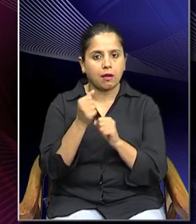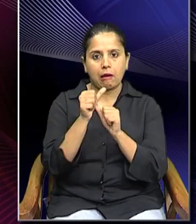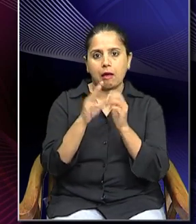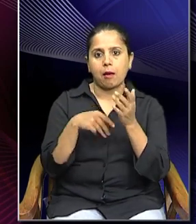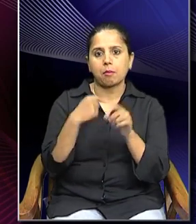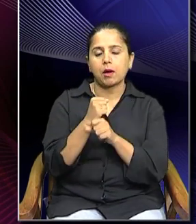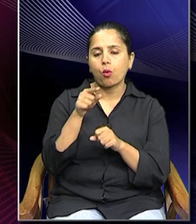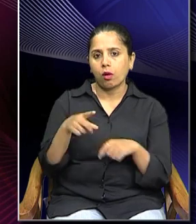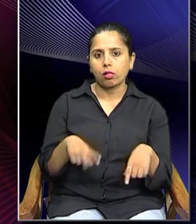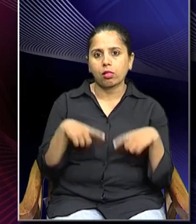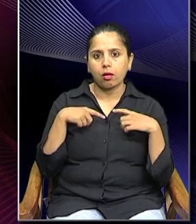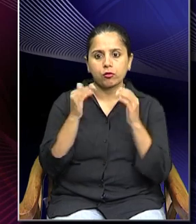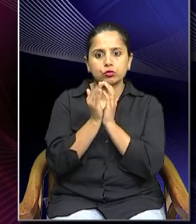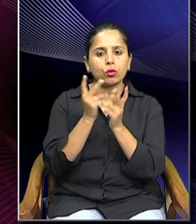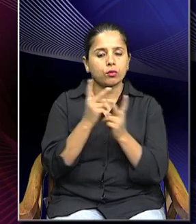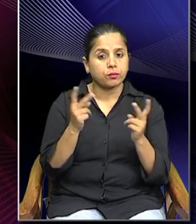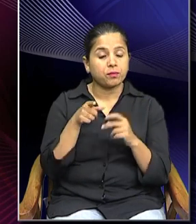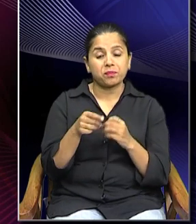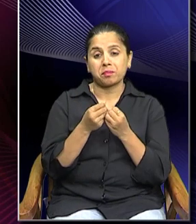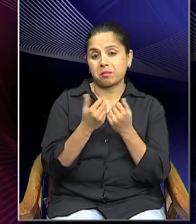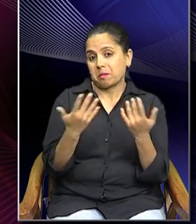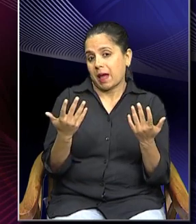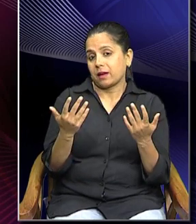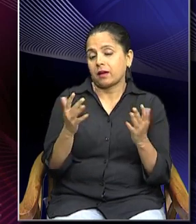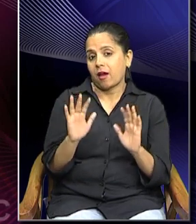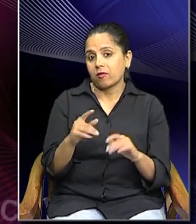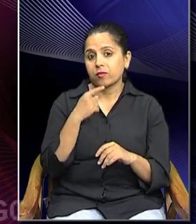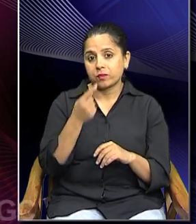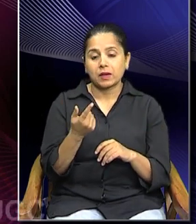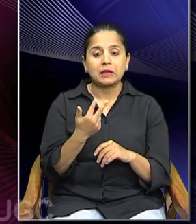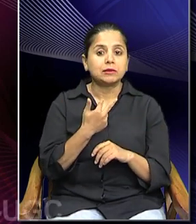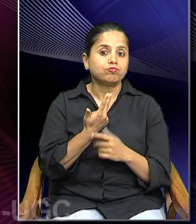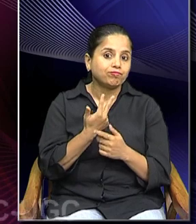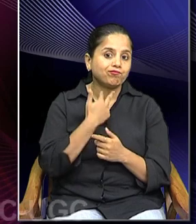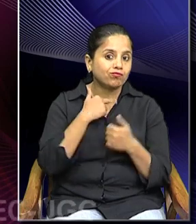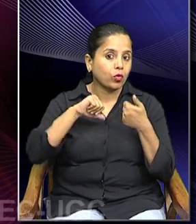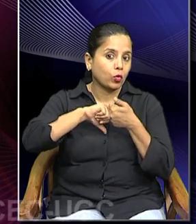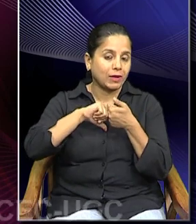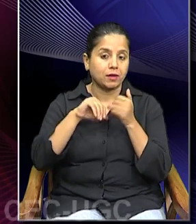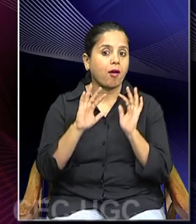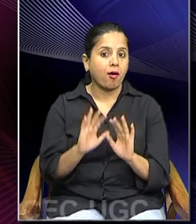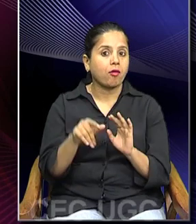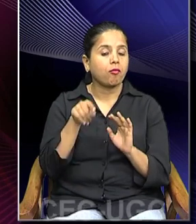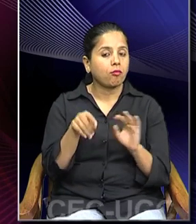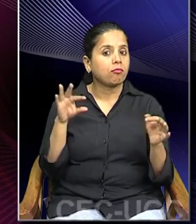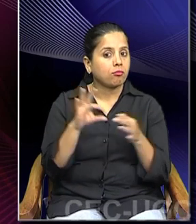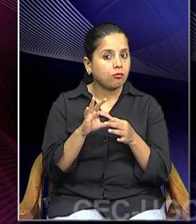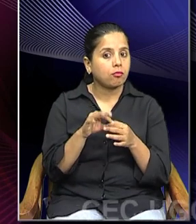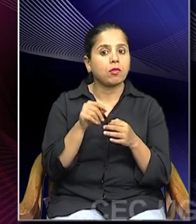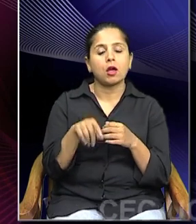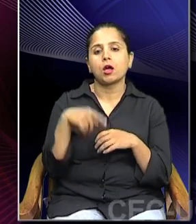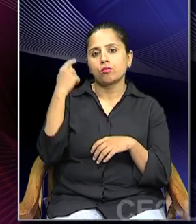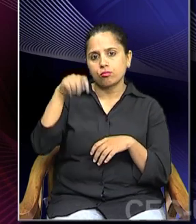development of life insurance. So, there is a lot of kind of risk as well associated, and